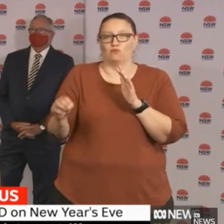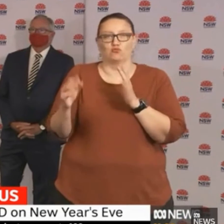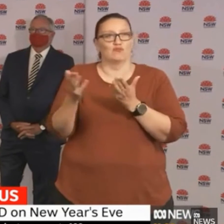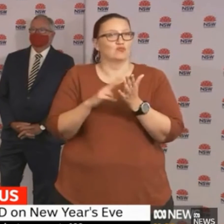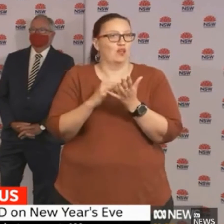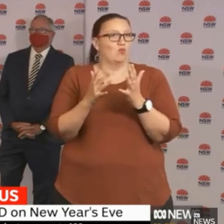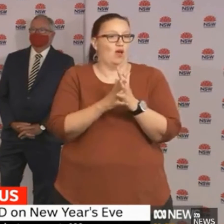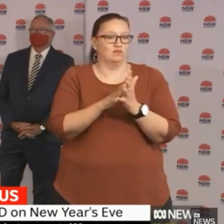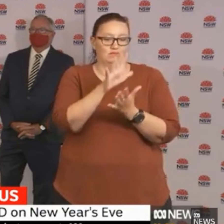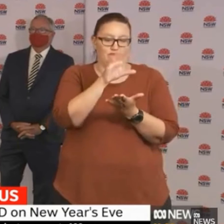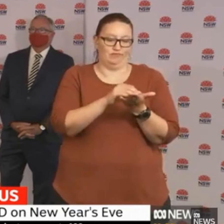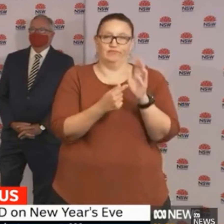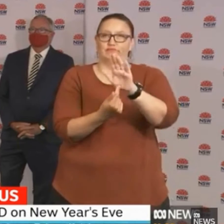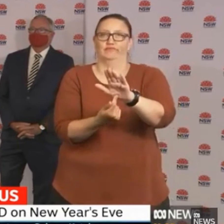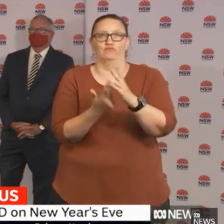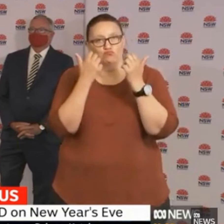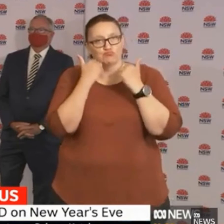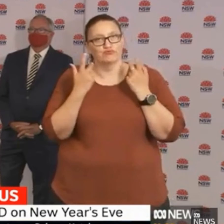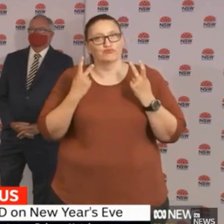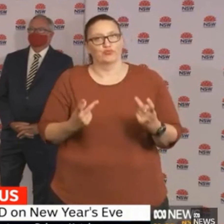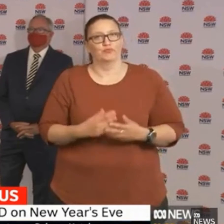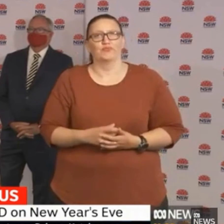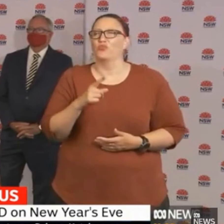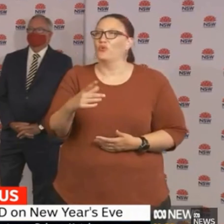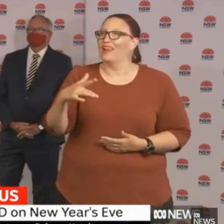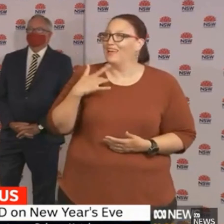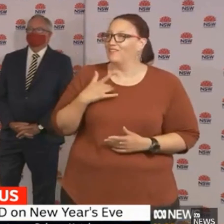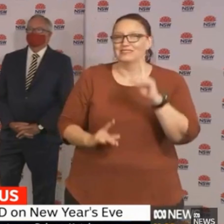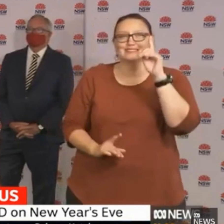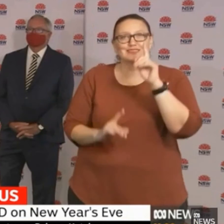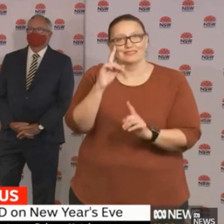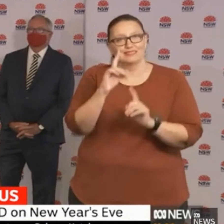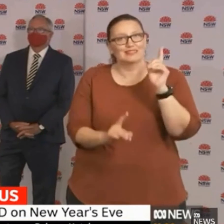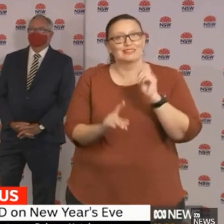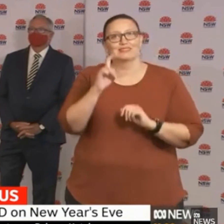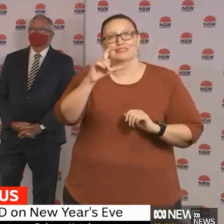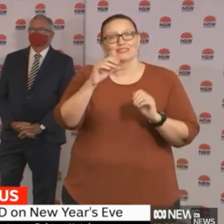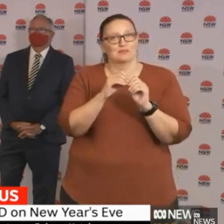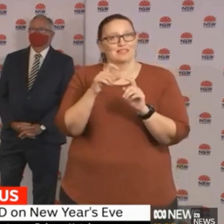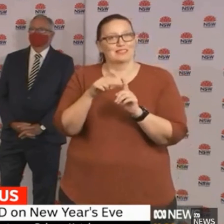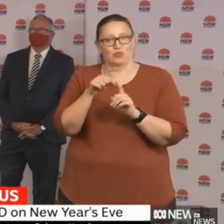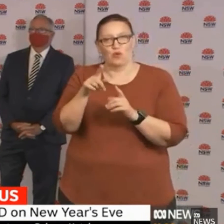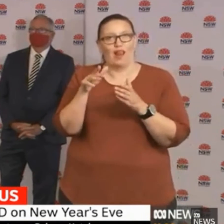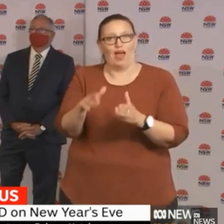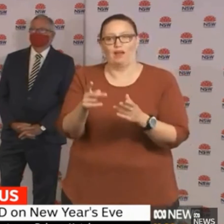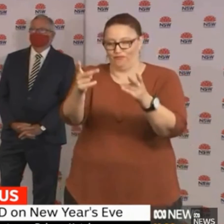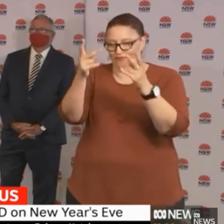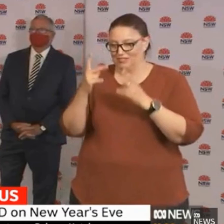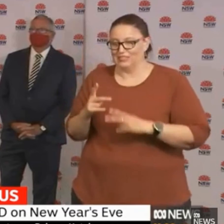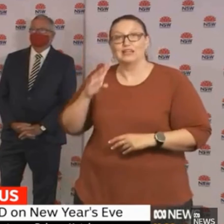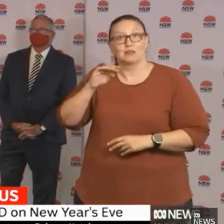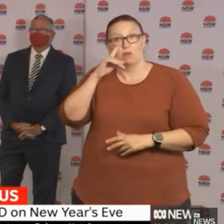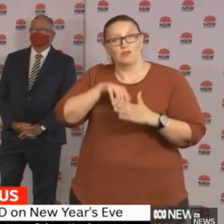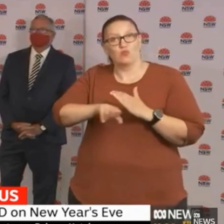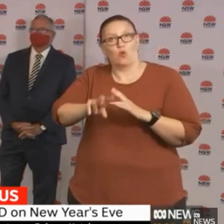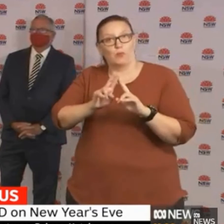in the CBD, you're allowed to have up to 10 people in your home, but those 10 people have to have a permit through Service New South Wales,